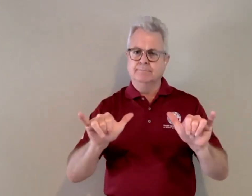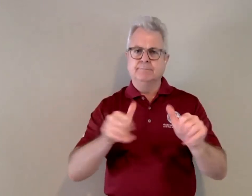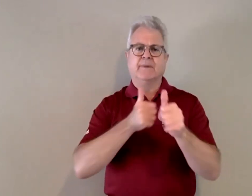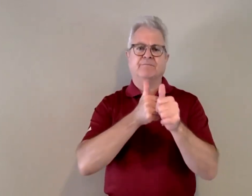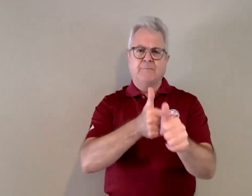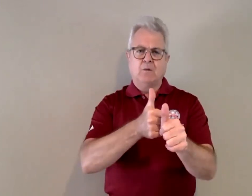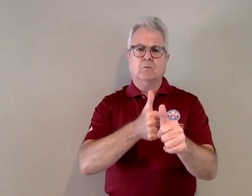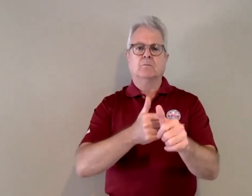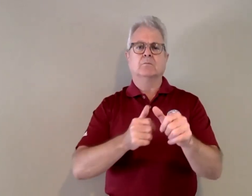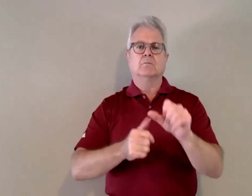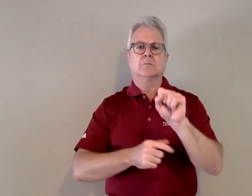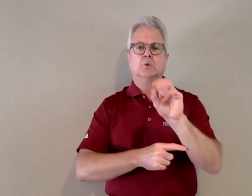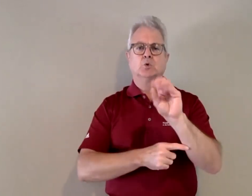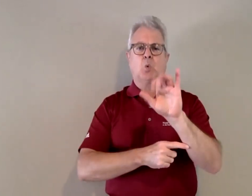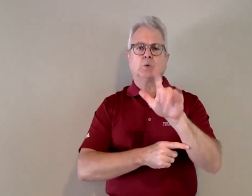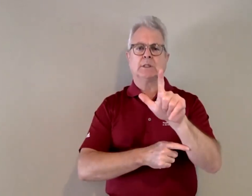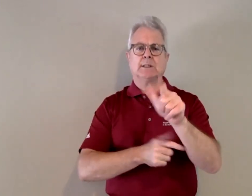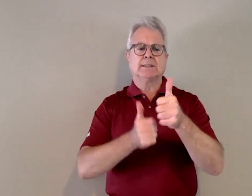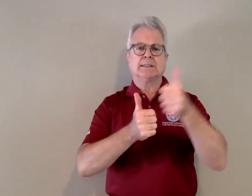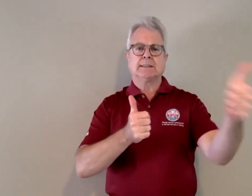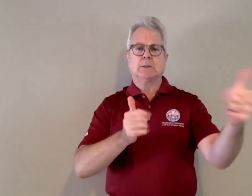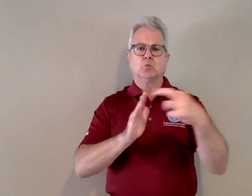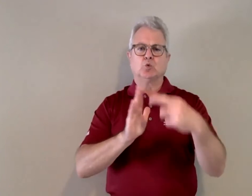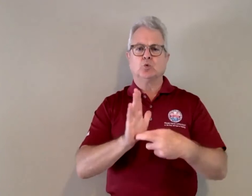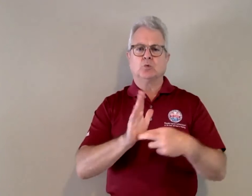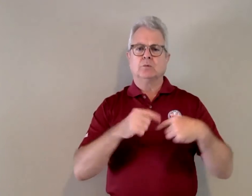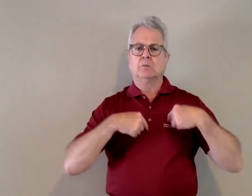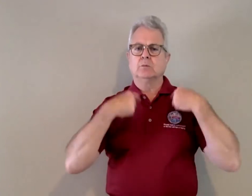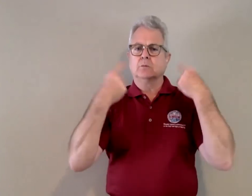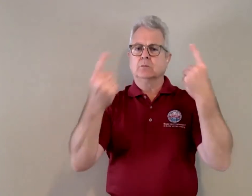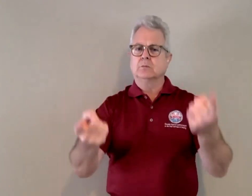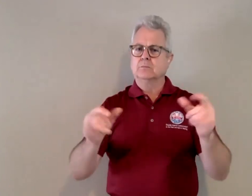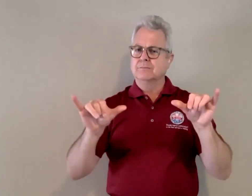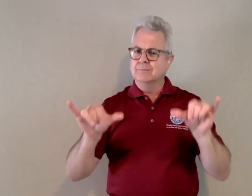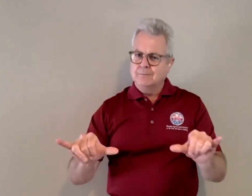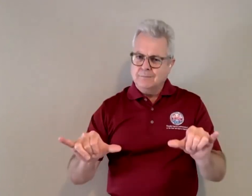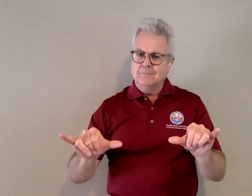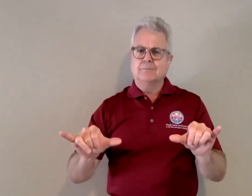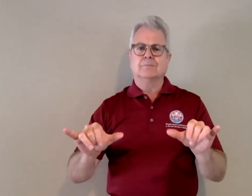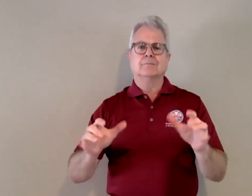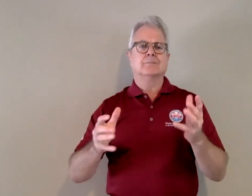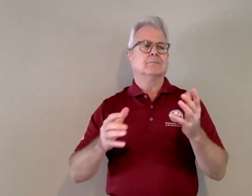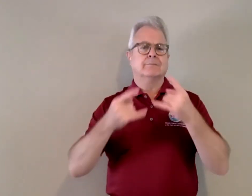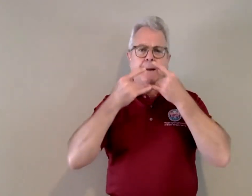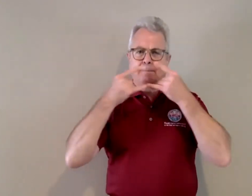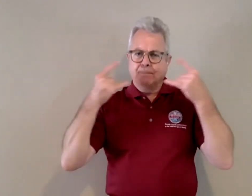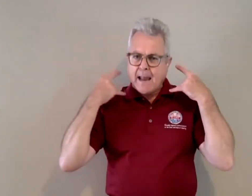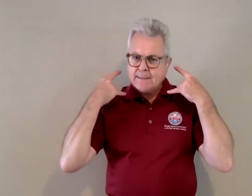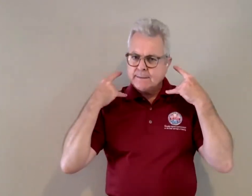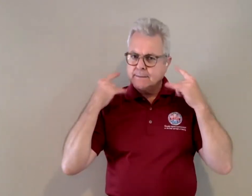So again, we are encouraging you to follow social distancing rules. Continue to do